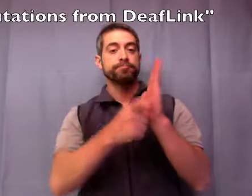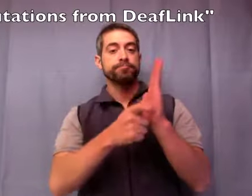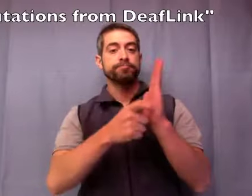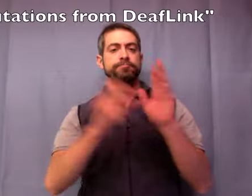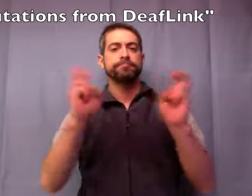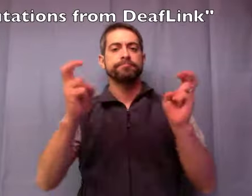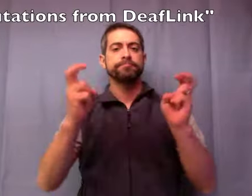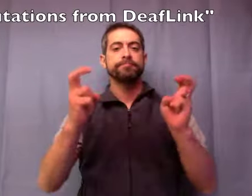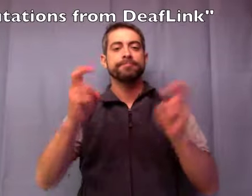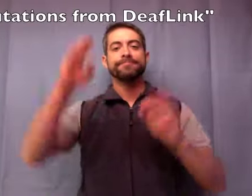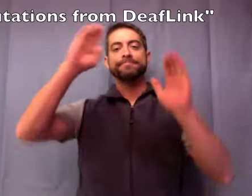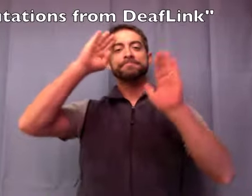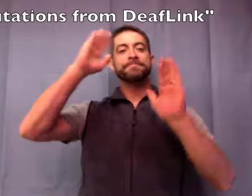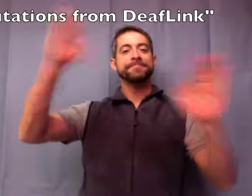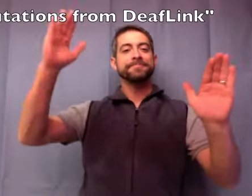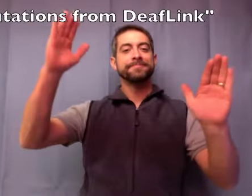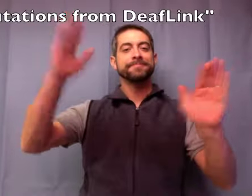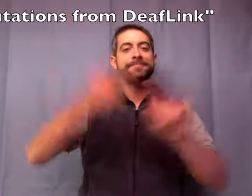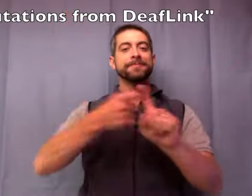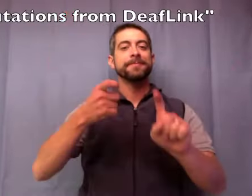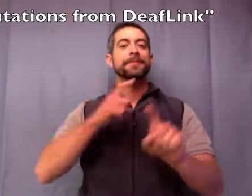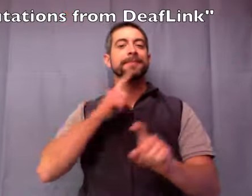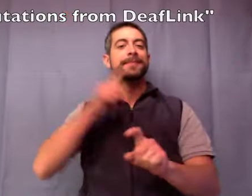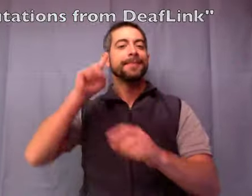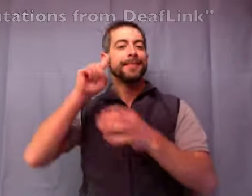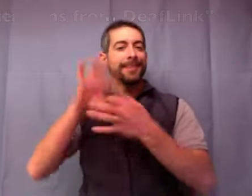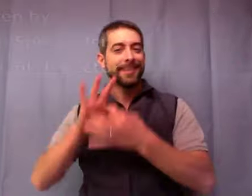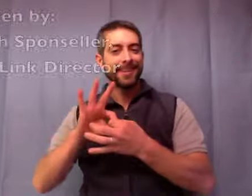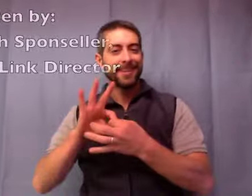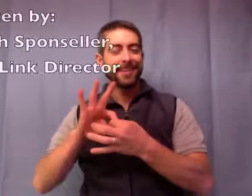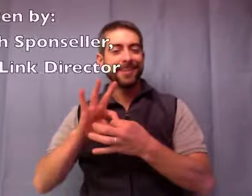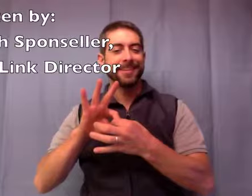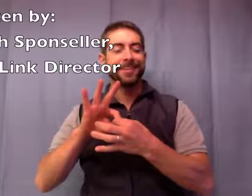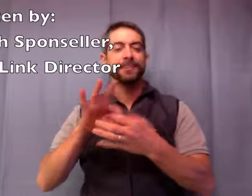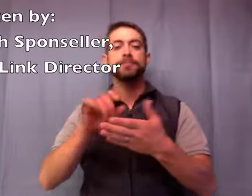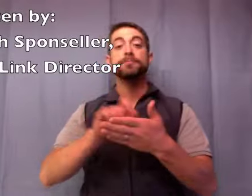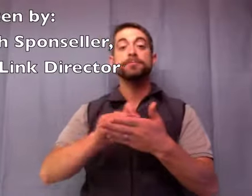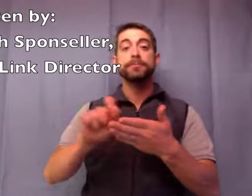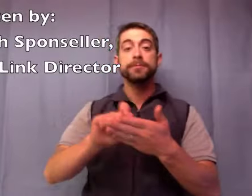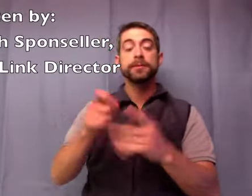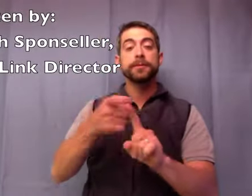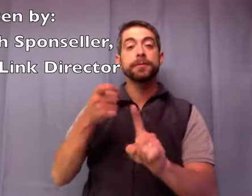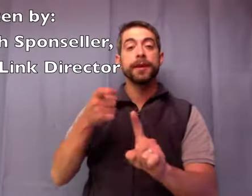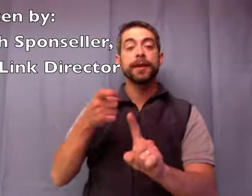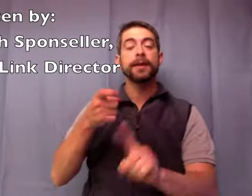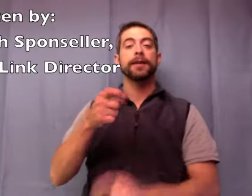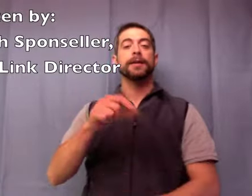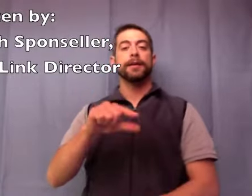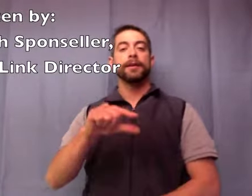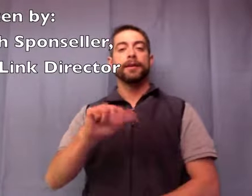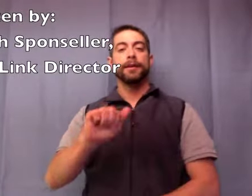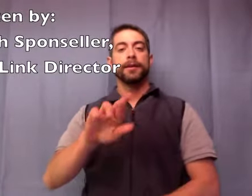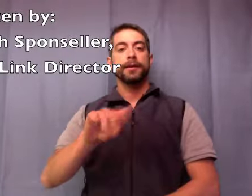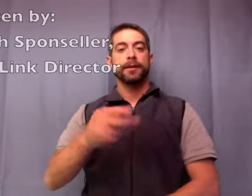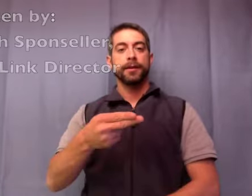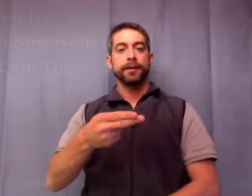Salutations from DeafLink. Written by Garth Sponseller, DeafLink